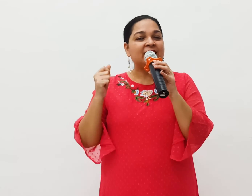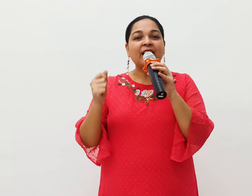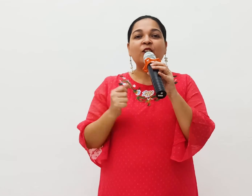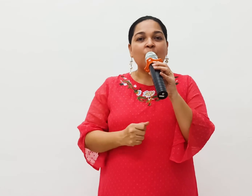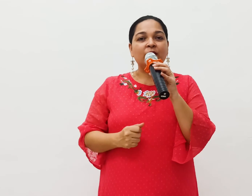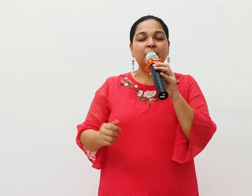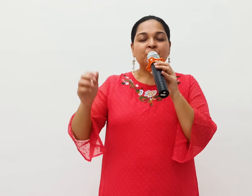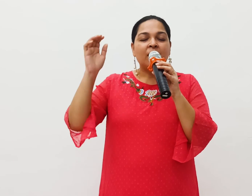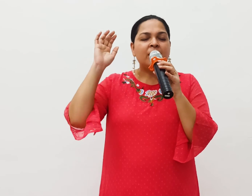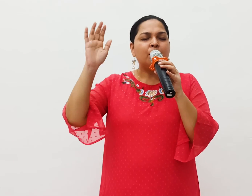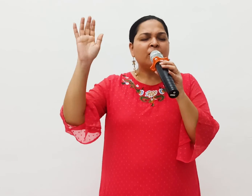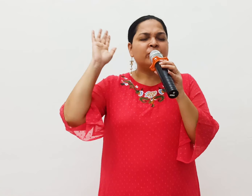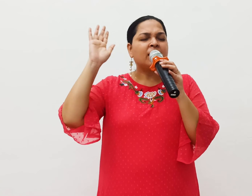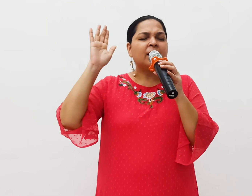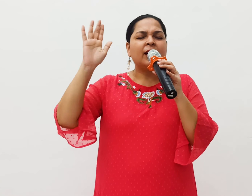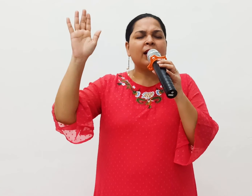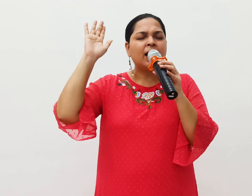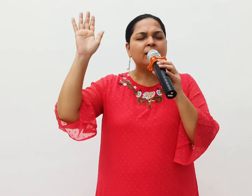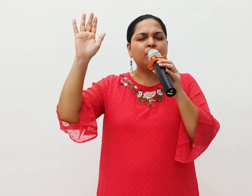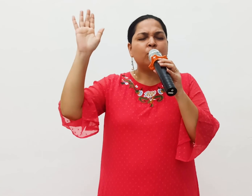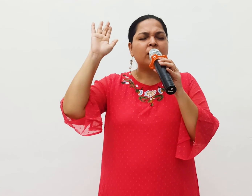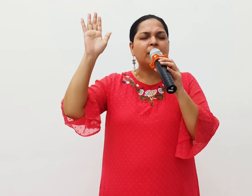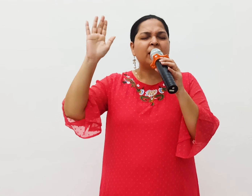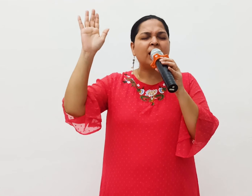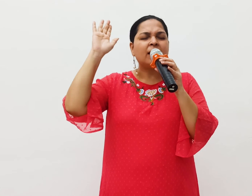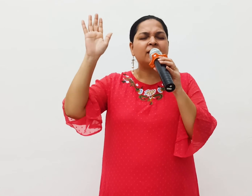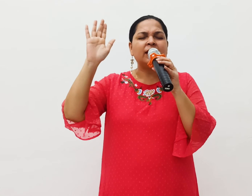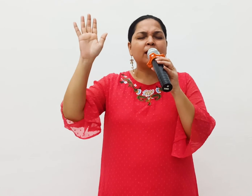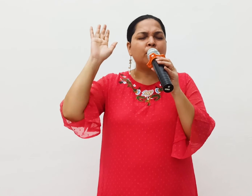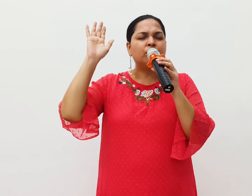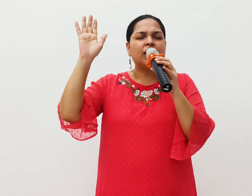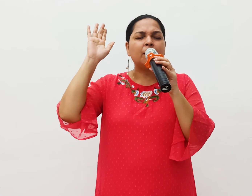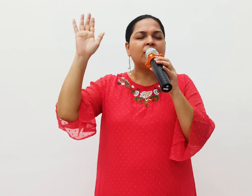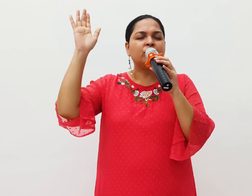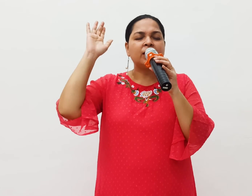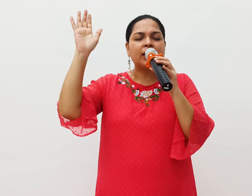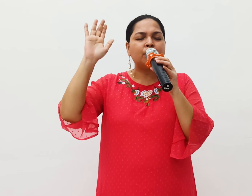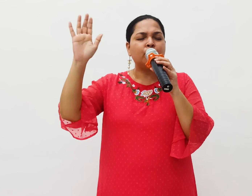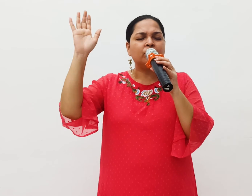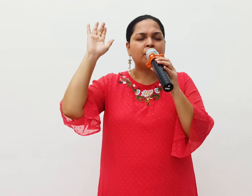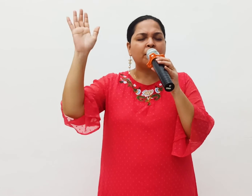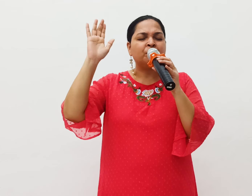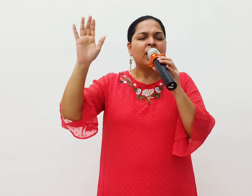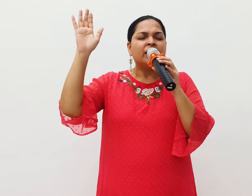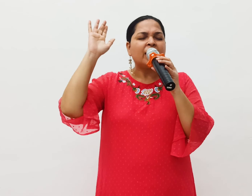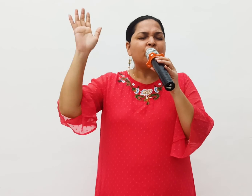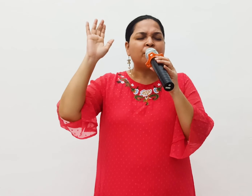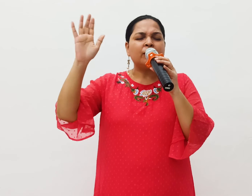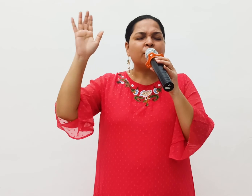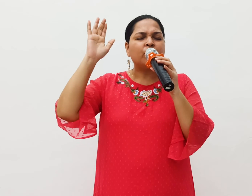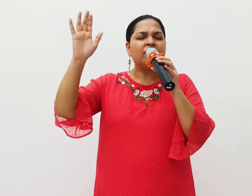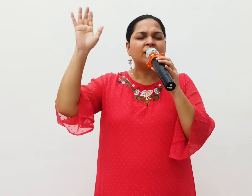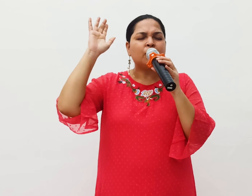offering. Let's thank God. Rima Shata Elekantra Bokratebirika Sitala Bondaralaba Shatarala Bondrababa.